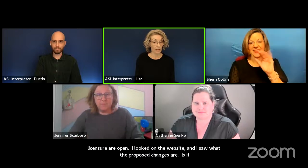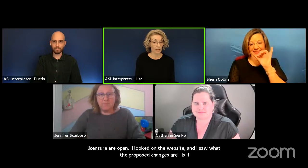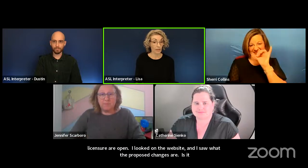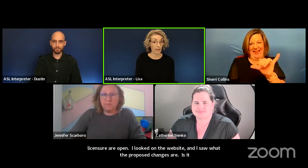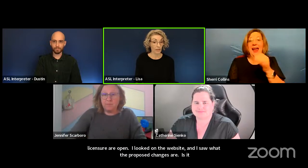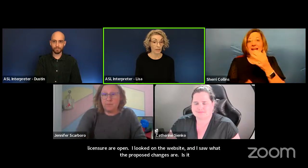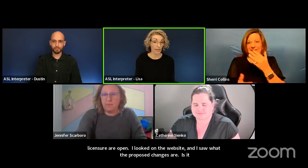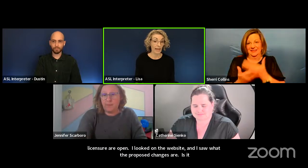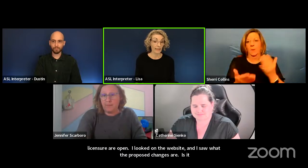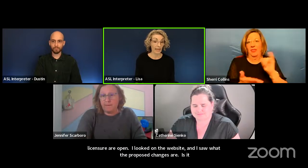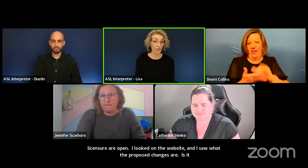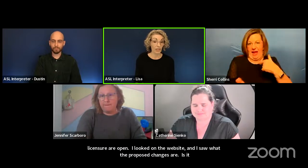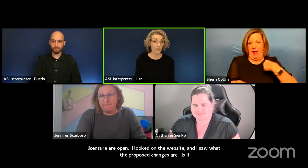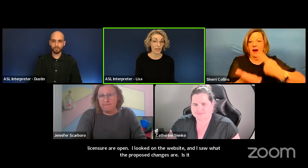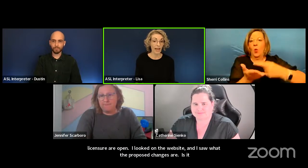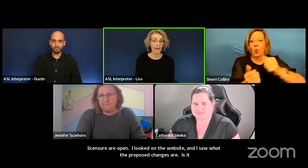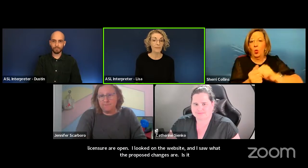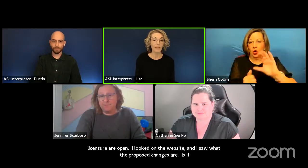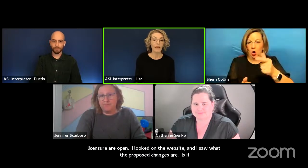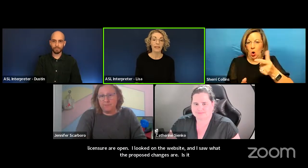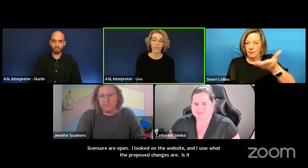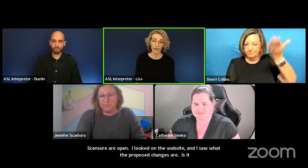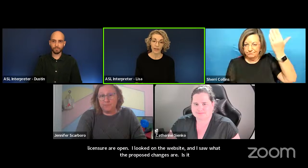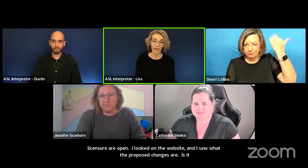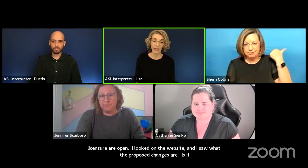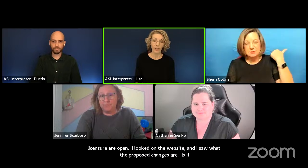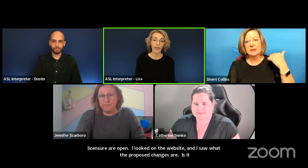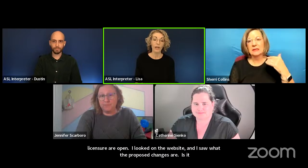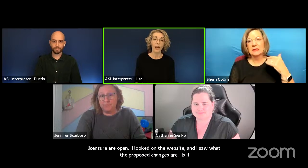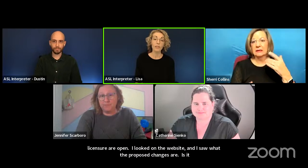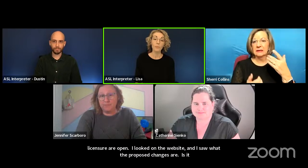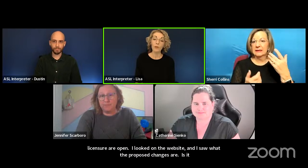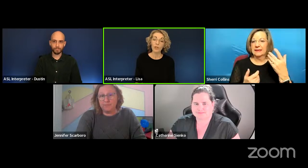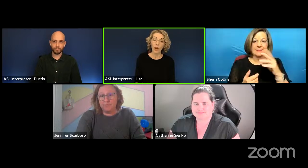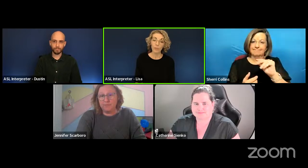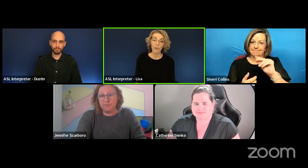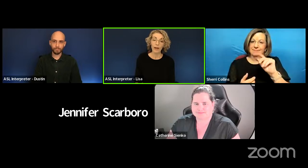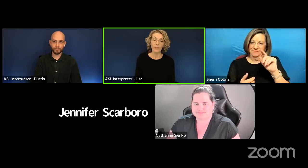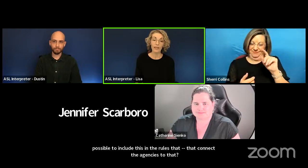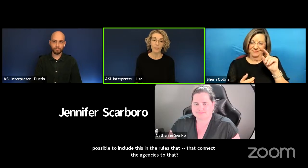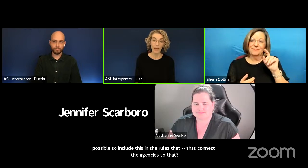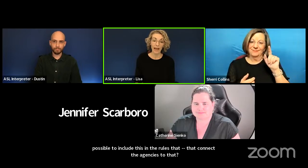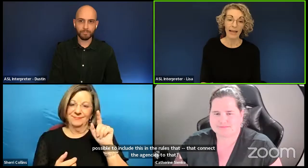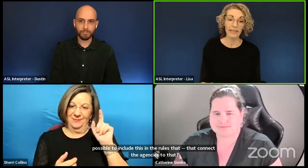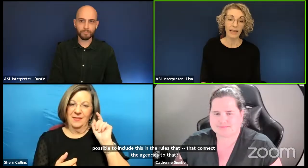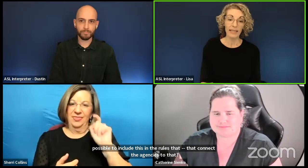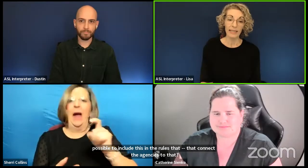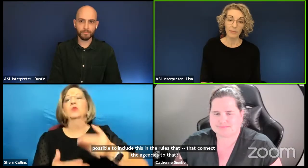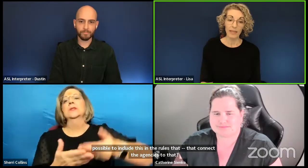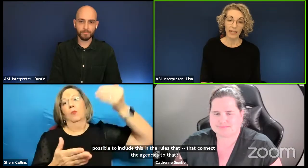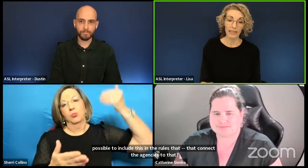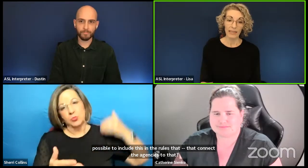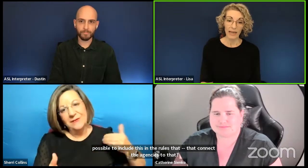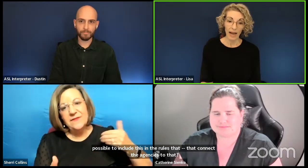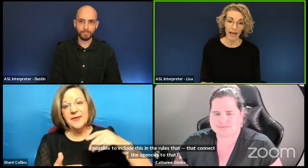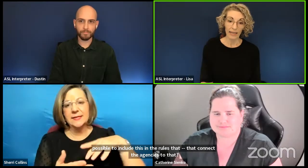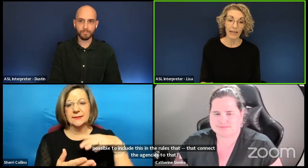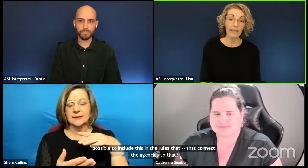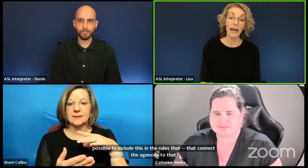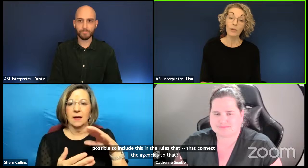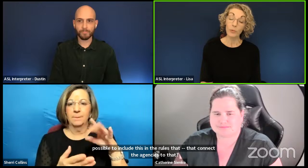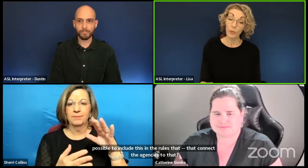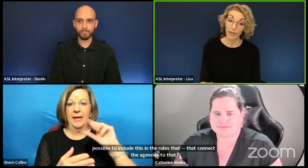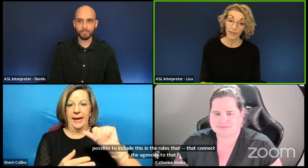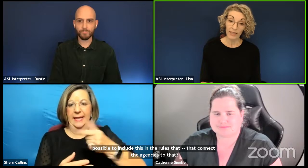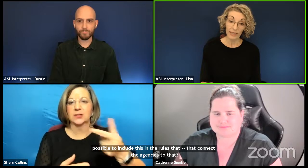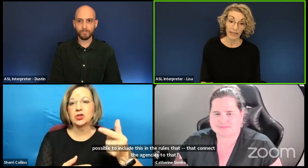that connect the agencies to that? Sherry here. I spoke with Carmen about this in the past, and it seems that it's not.